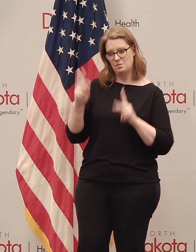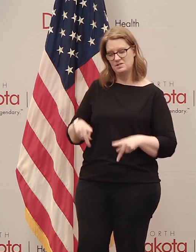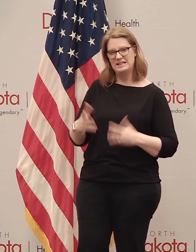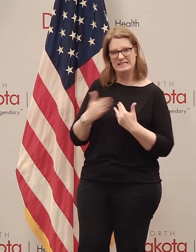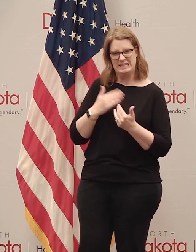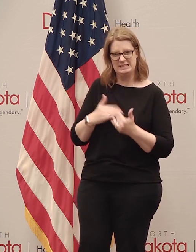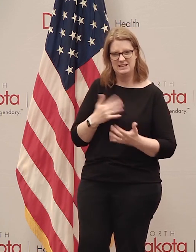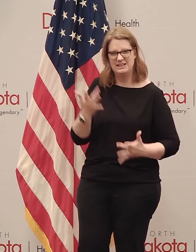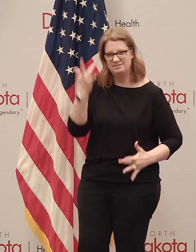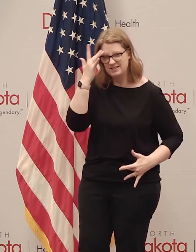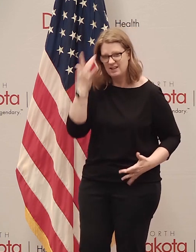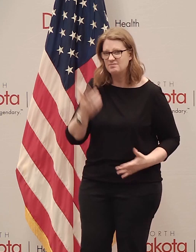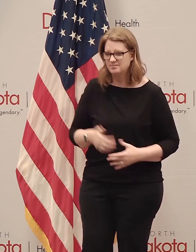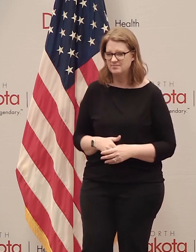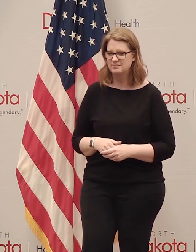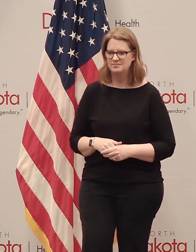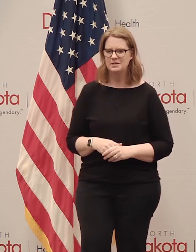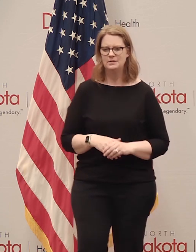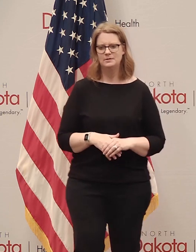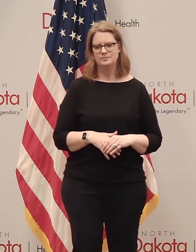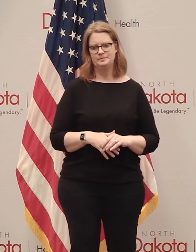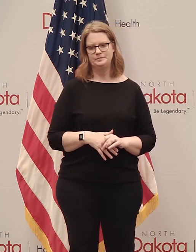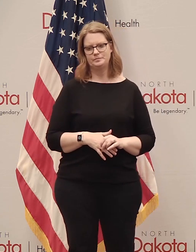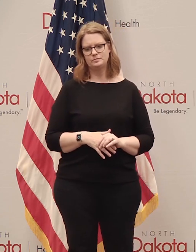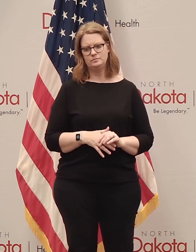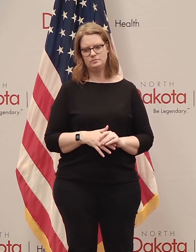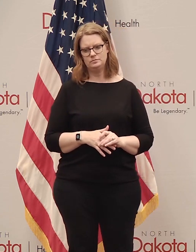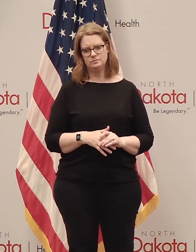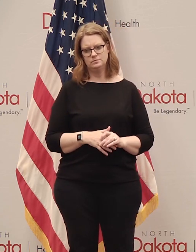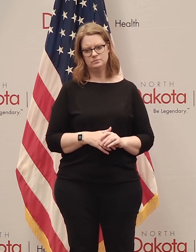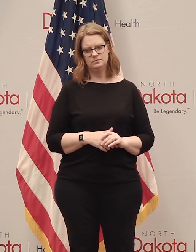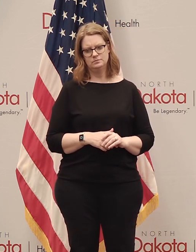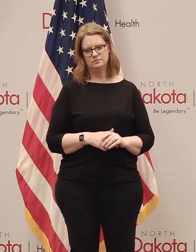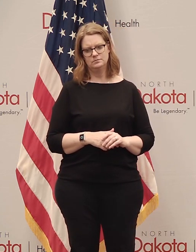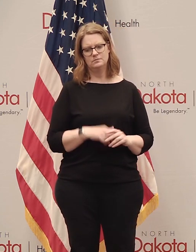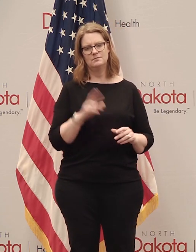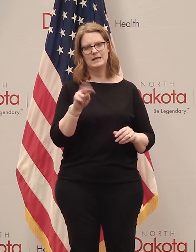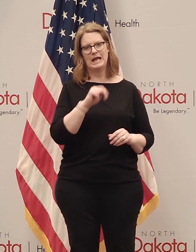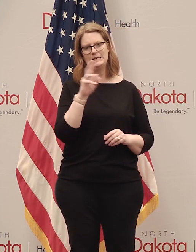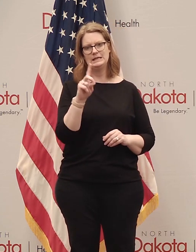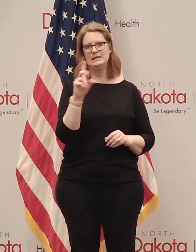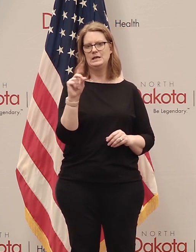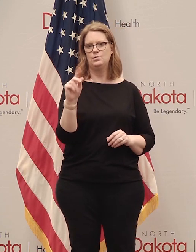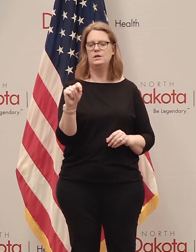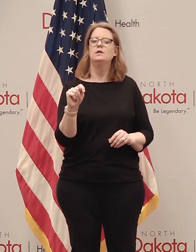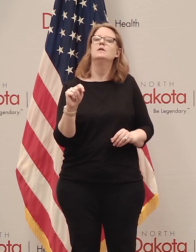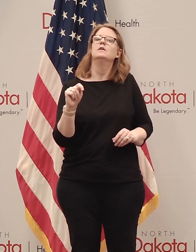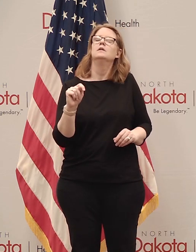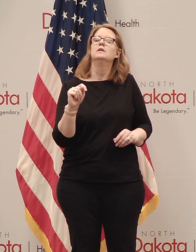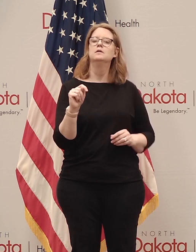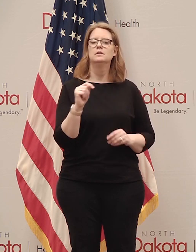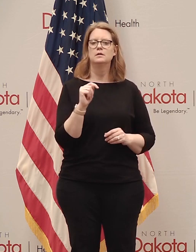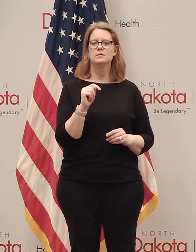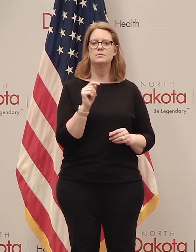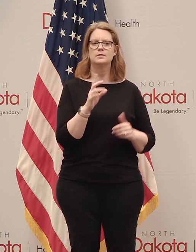topic is around a couple things related to NDDOT. And the first one, of course, has to do